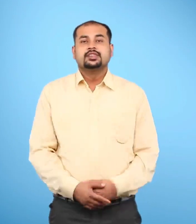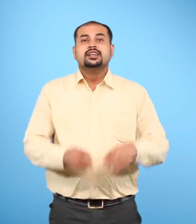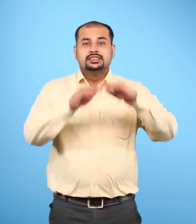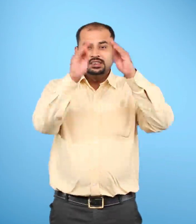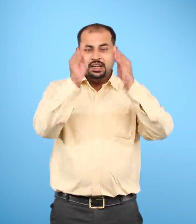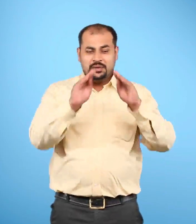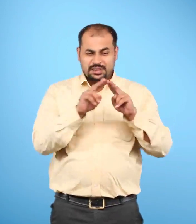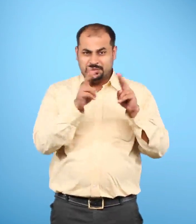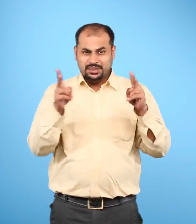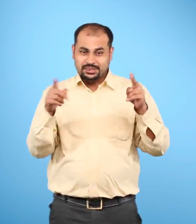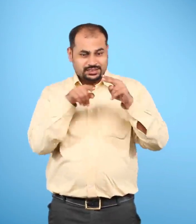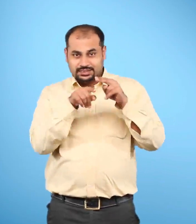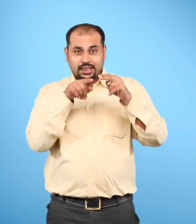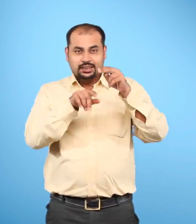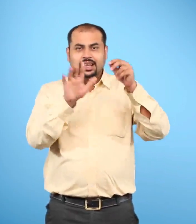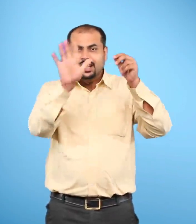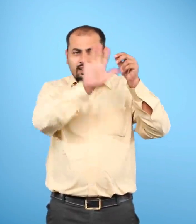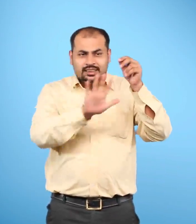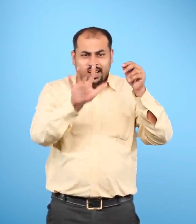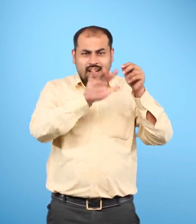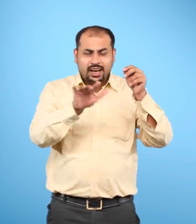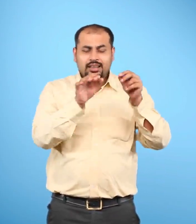What is the area of the shapes?